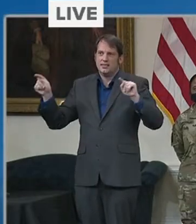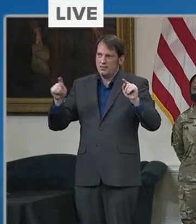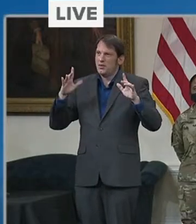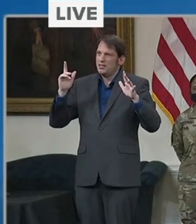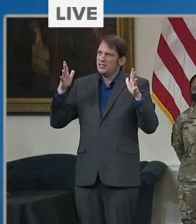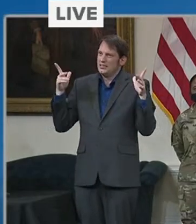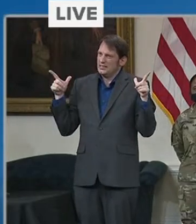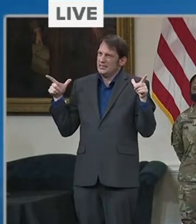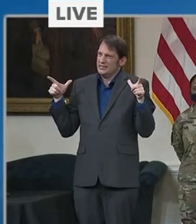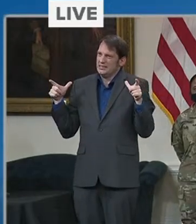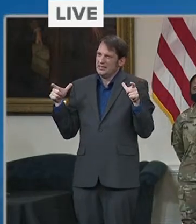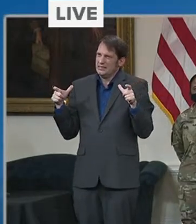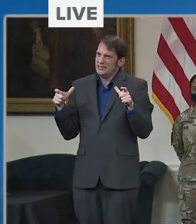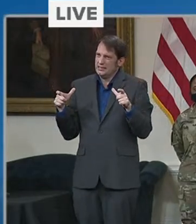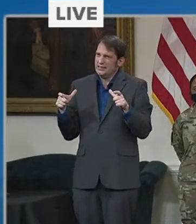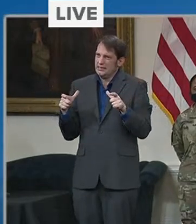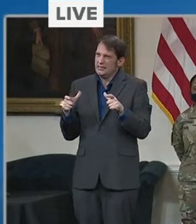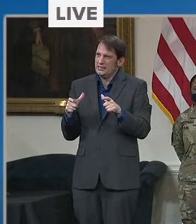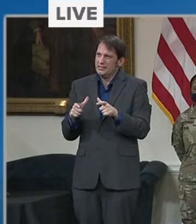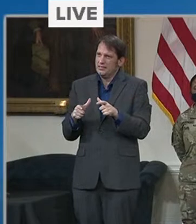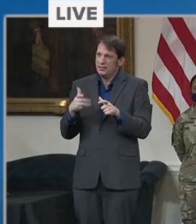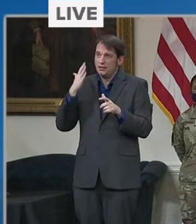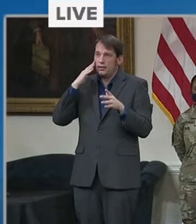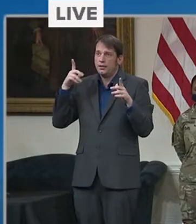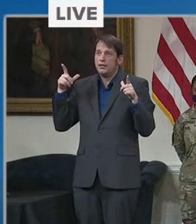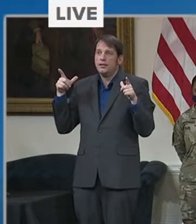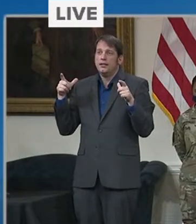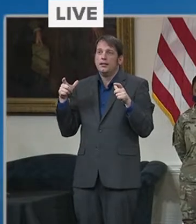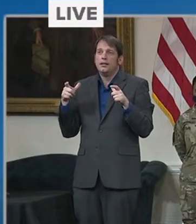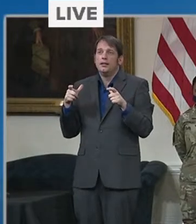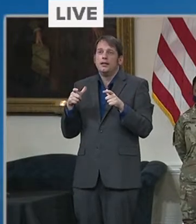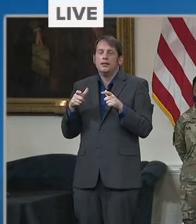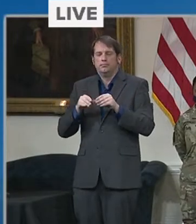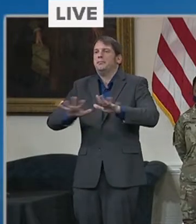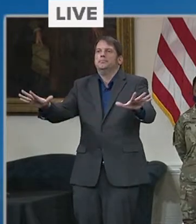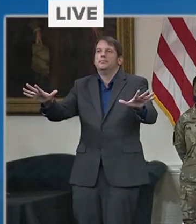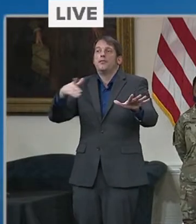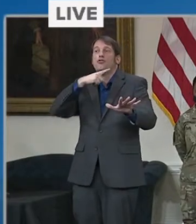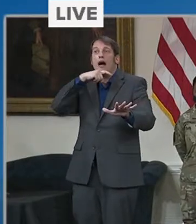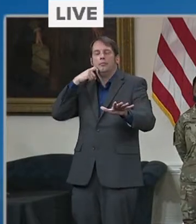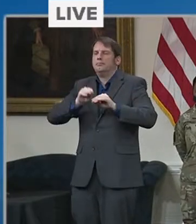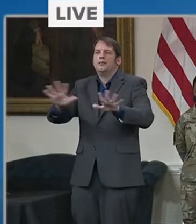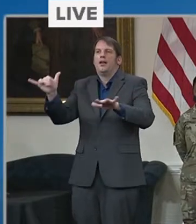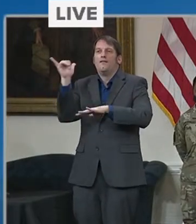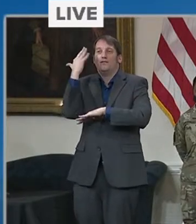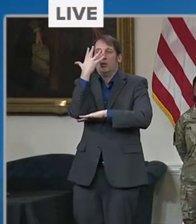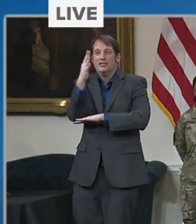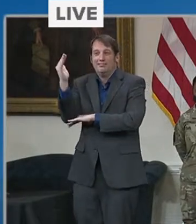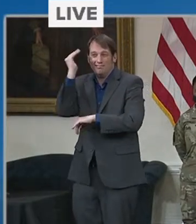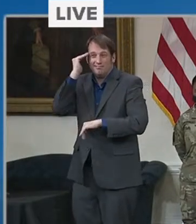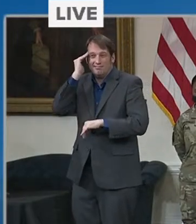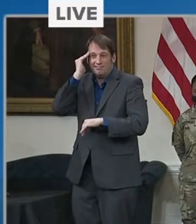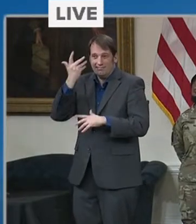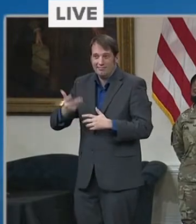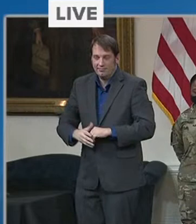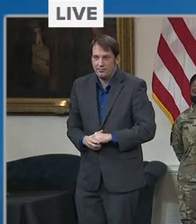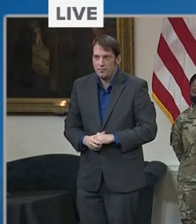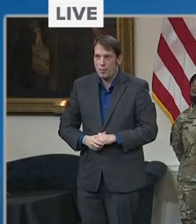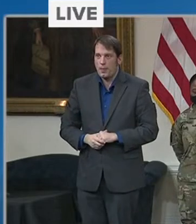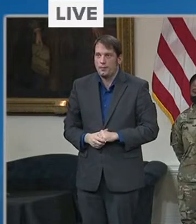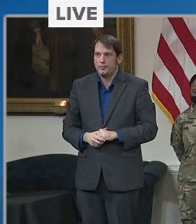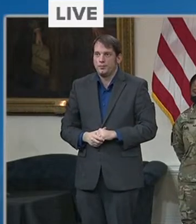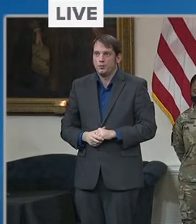forest. Winter is a time when we are all indoors, and this virus moves silently and easily between